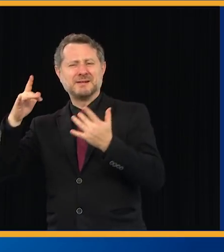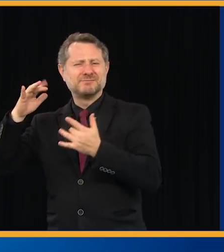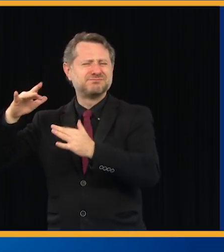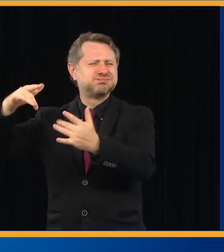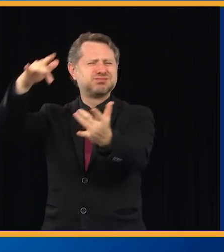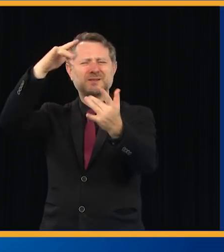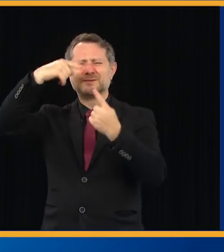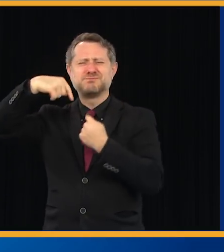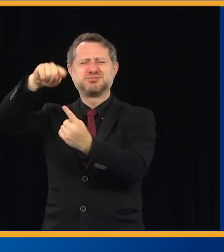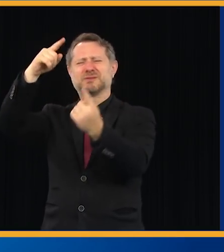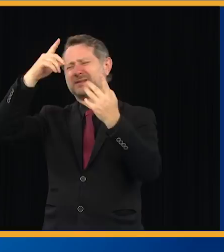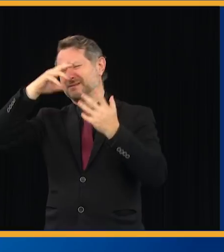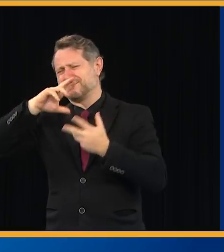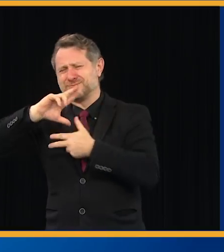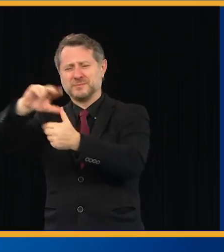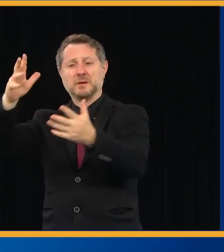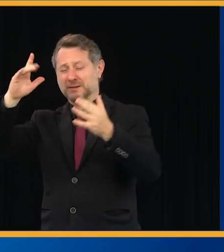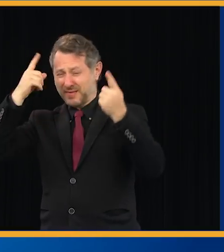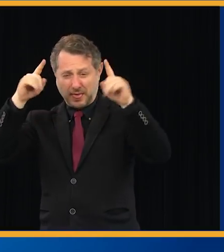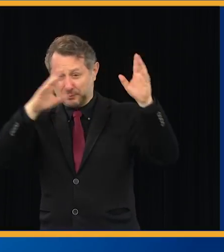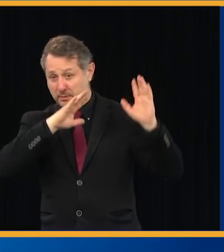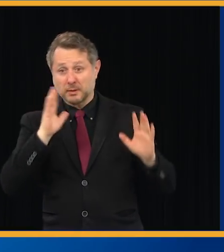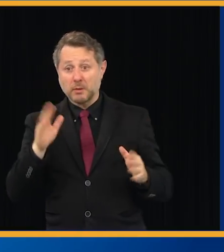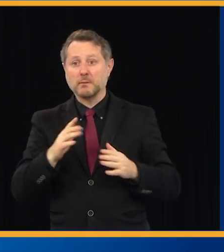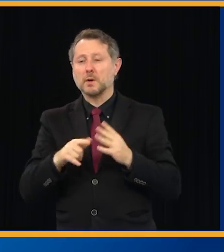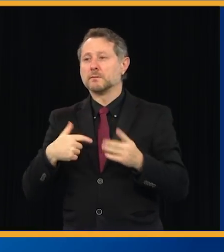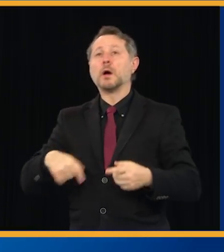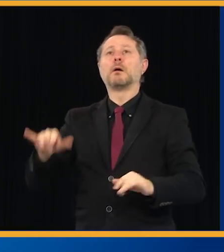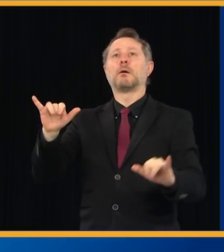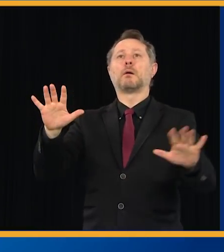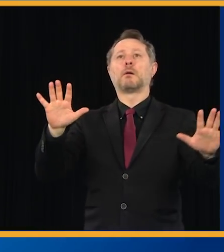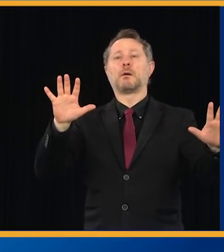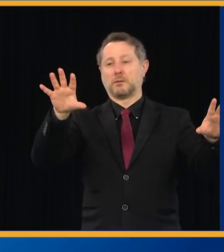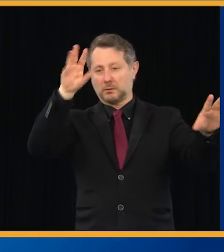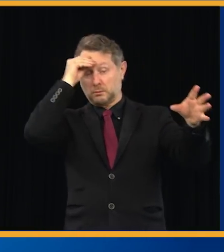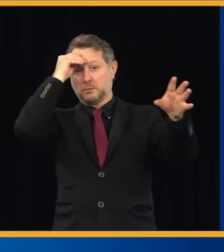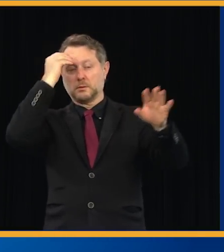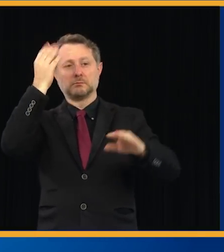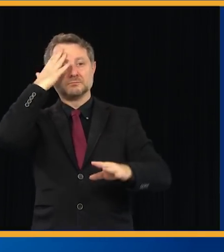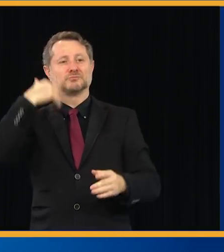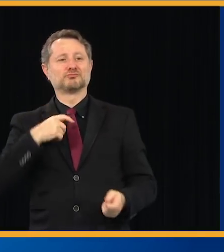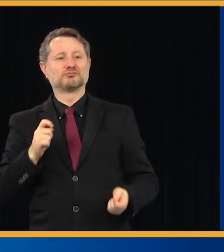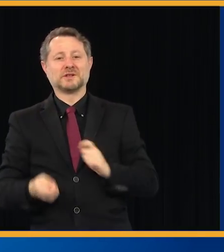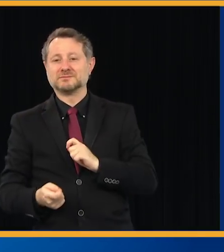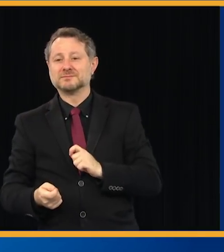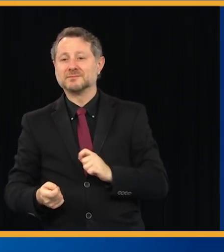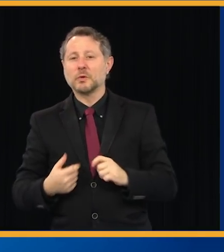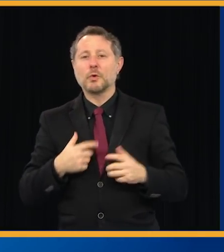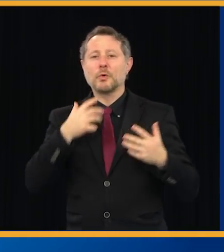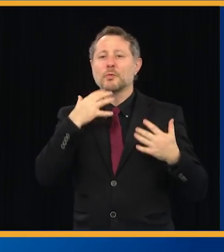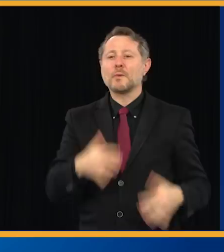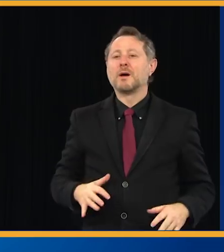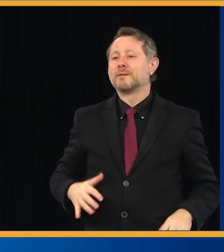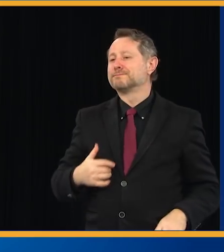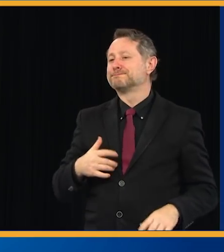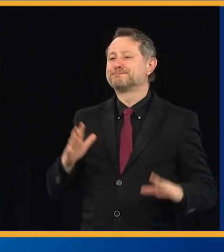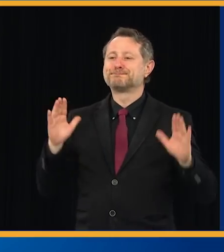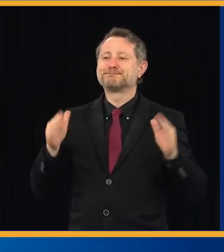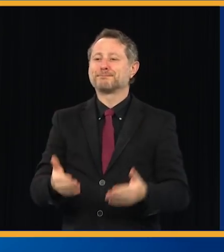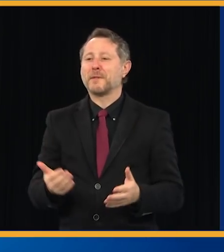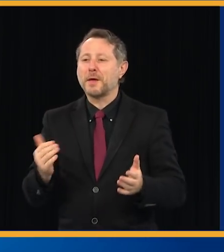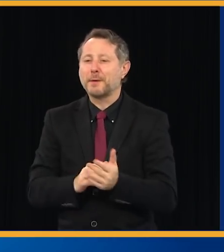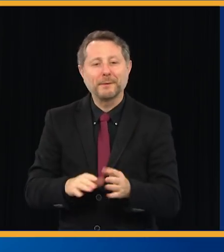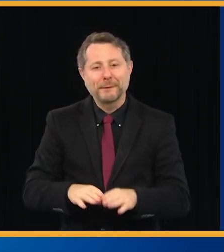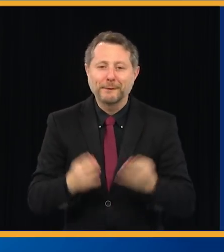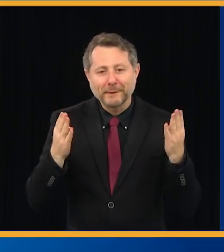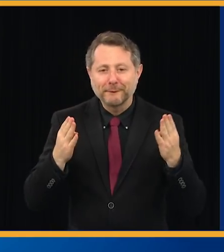ready to make changes. And that's what we want to do. And that's what we talk about when we say, look, it's not just about reopening. It's about rebuilding. It's